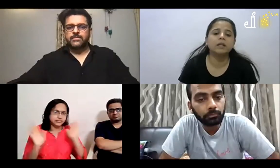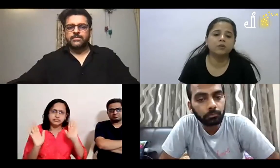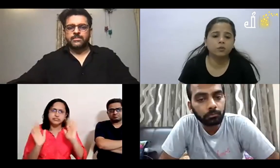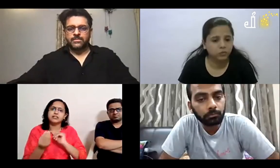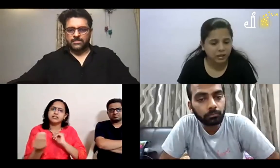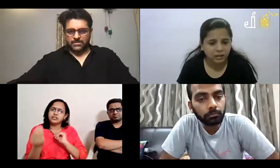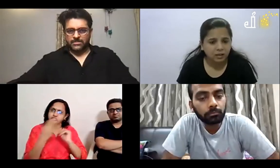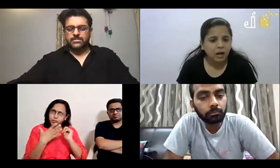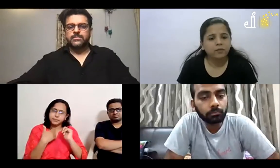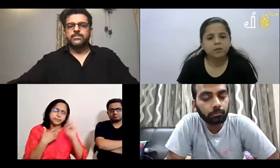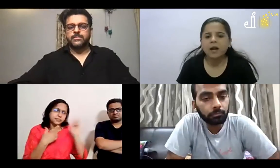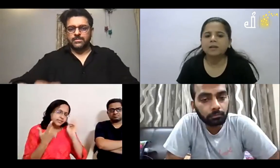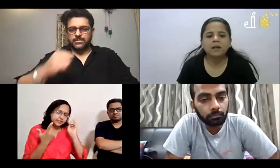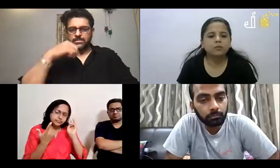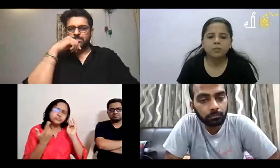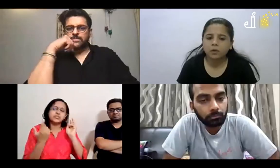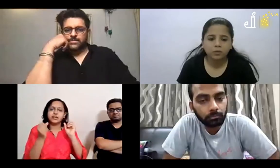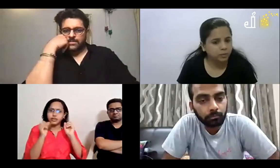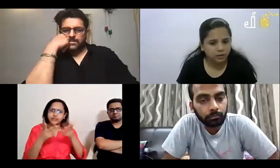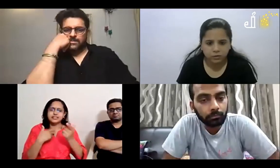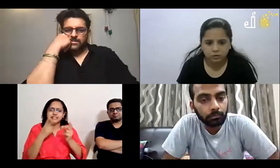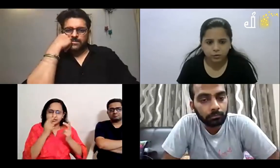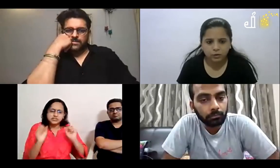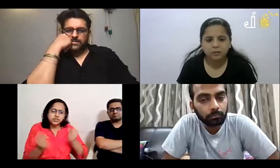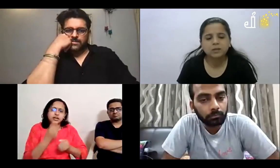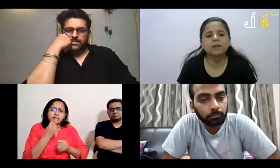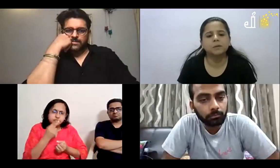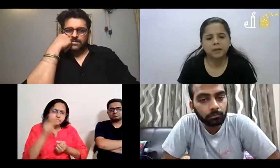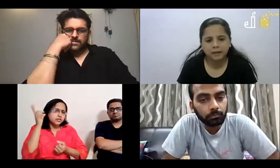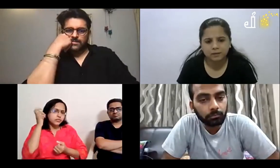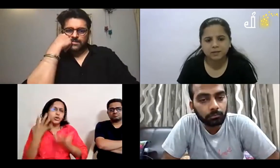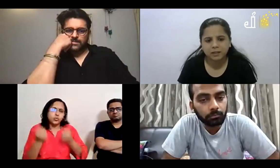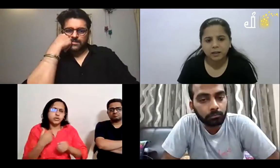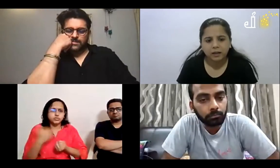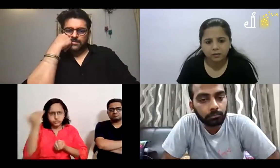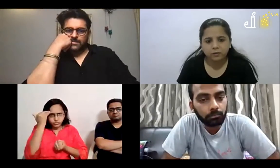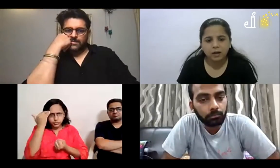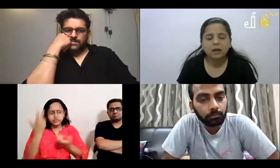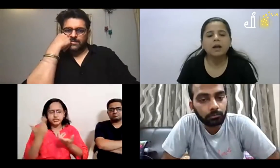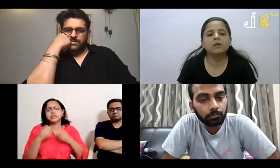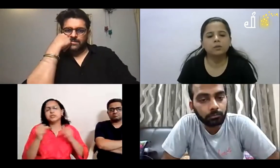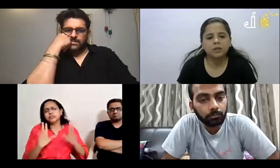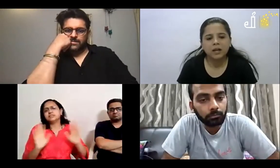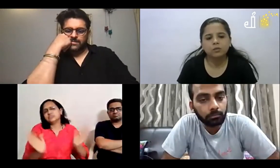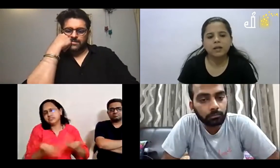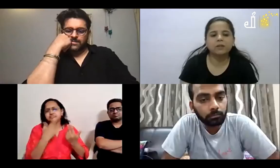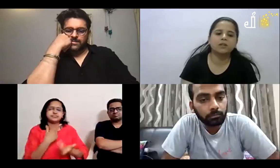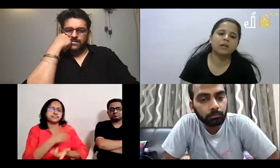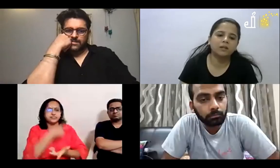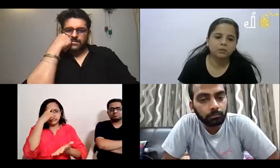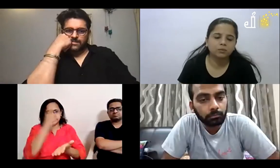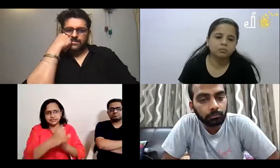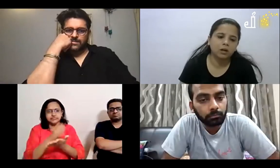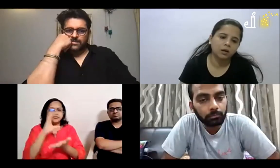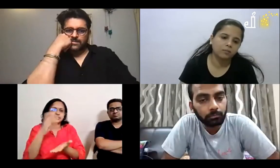the age of 3. After that, that would not be beneficial for you. I was like, okay, I will see. If I know that, yeah, I would like my